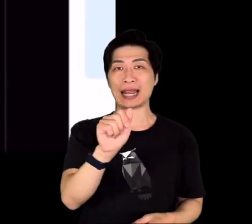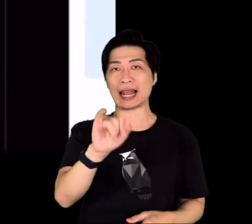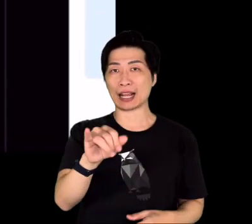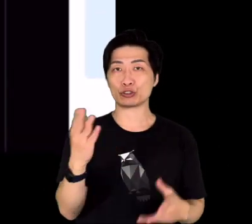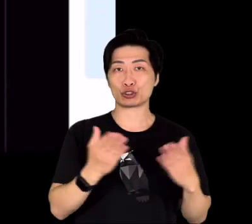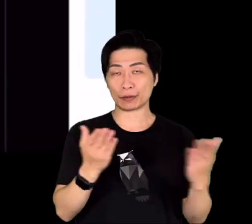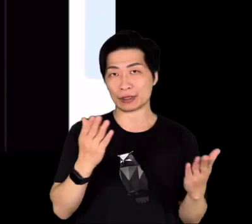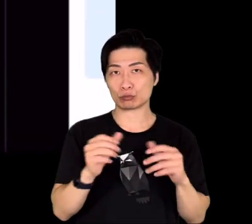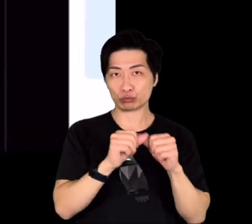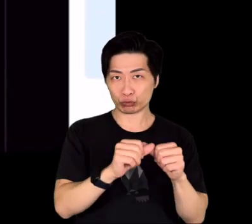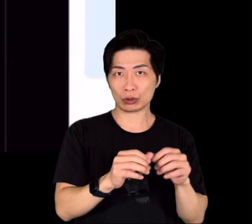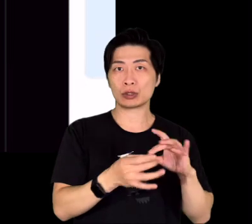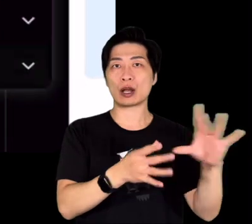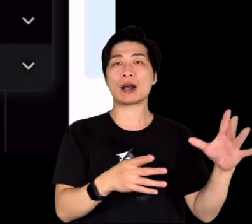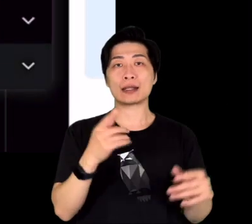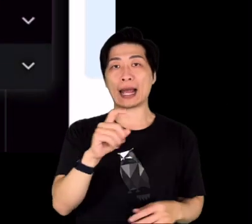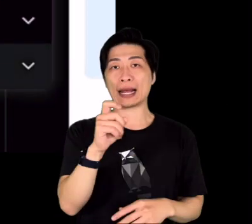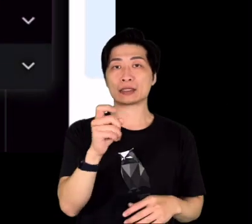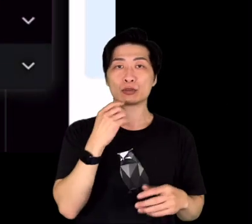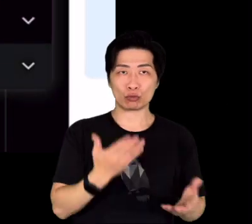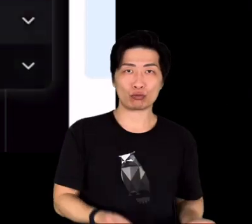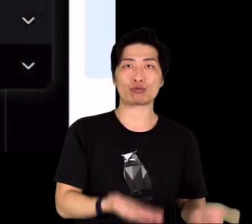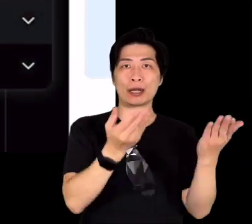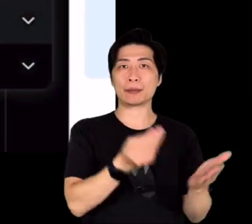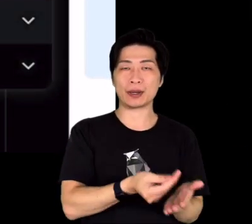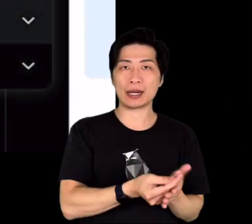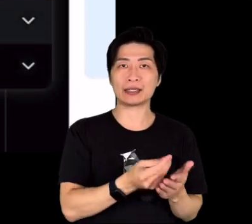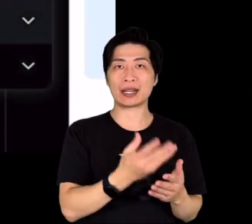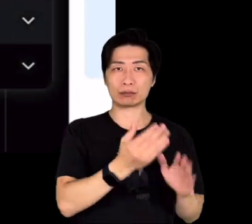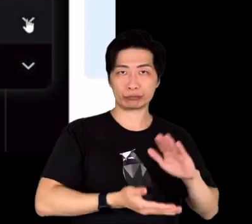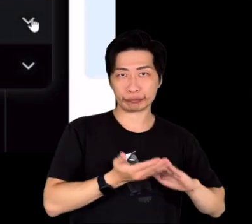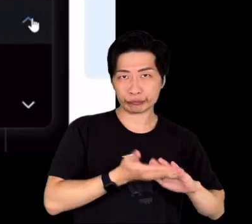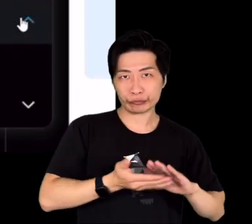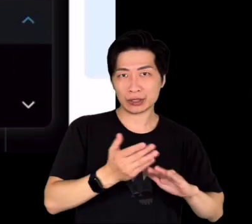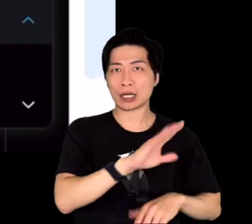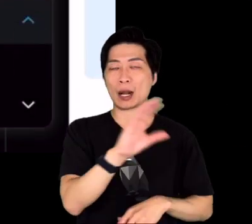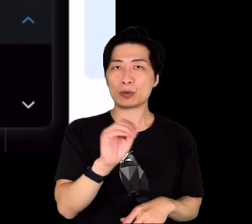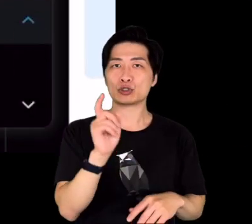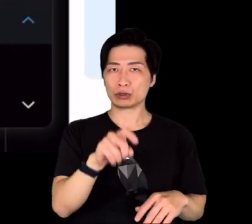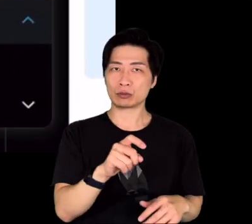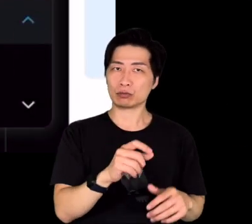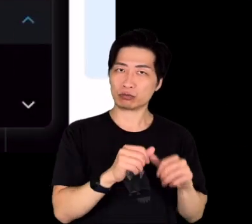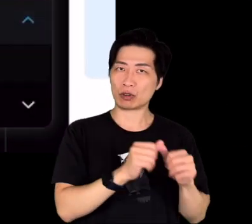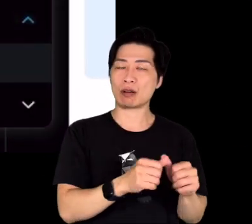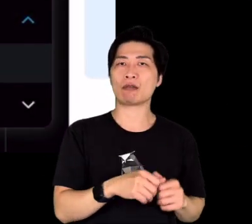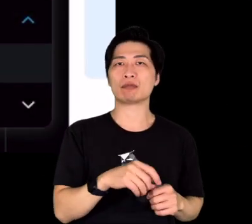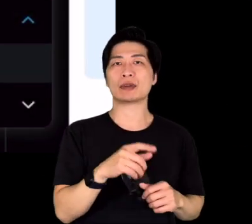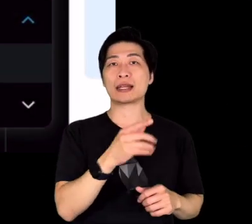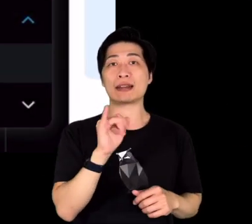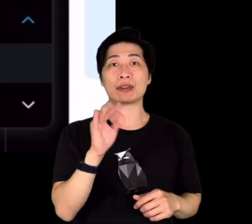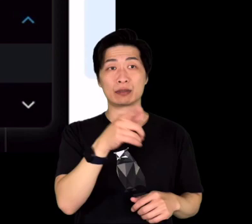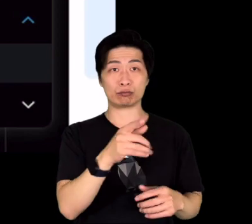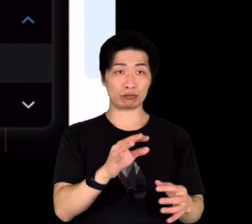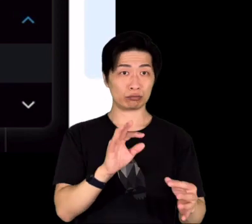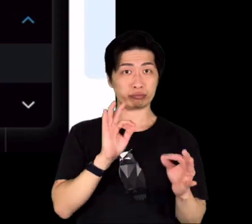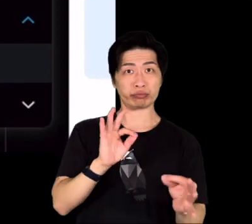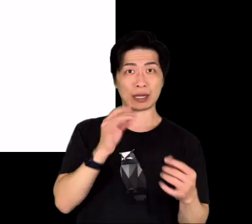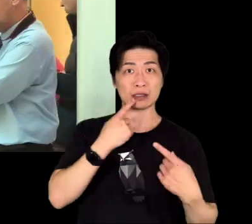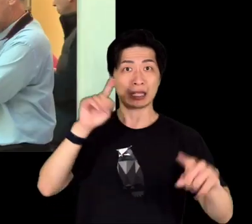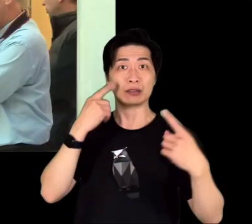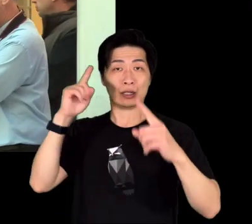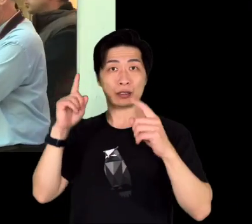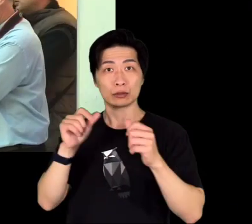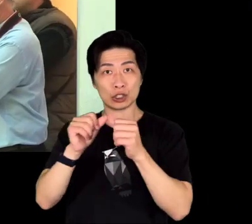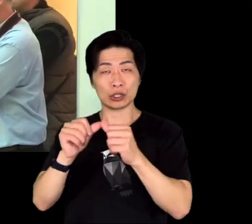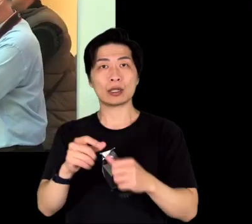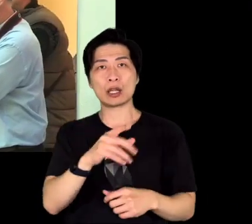AI services continue to launch, X's ability to raise funds to keep the company running should quickly follow. And in due time, if execution remains high,